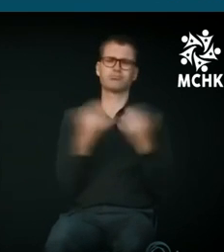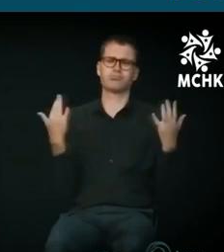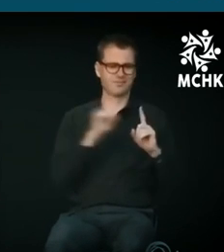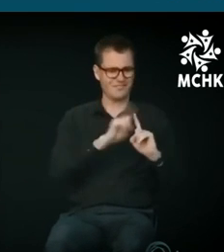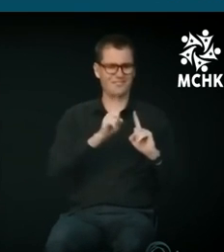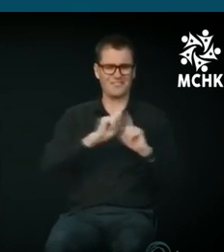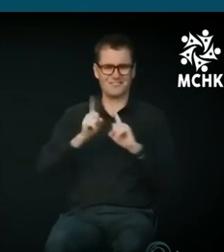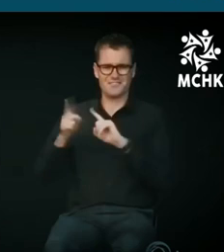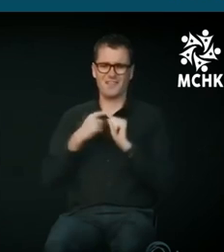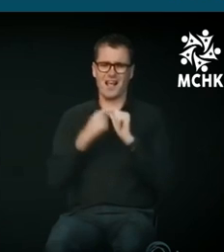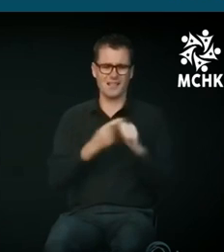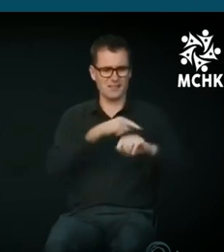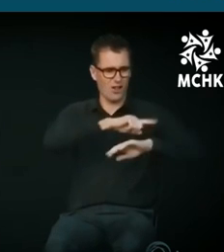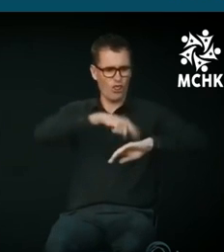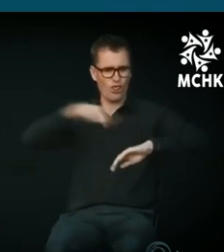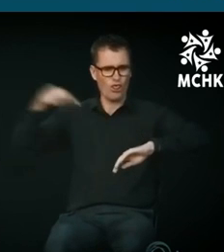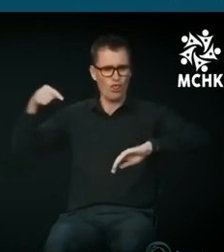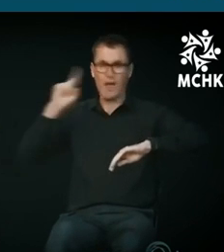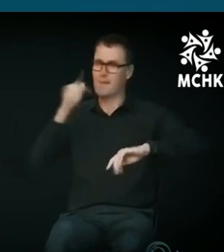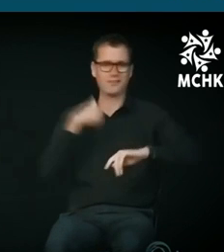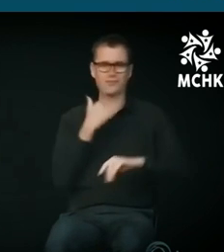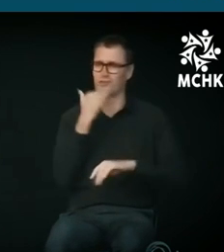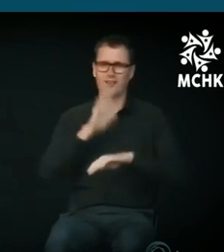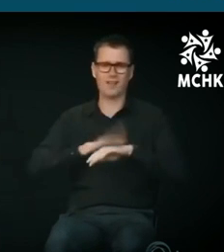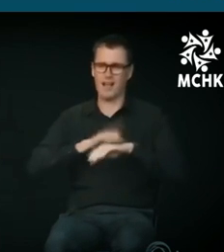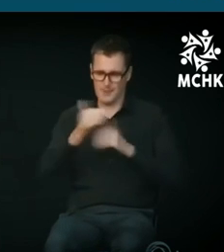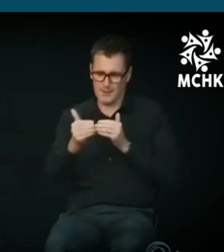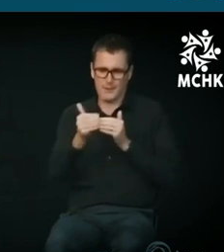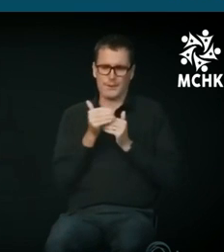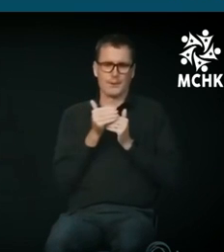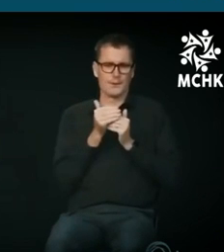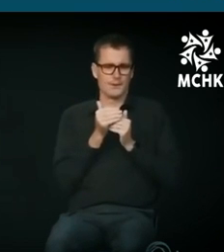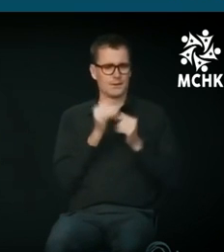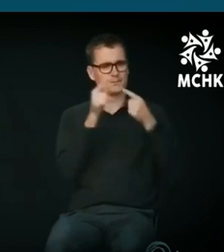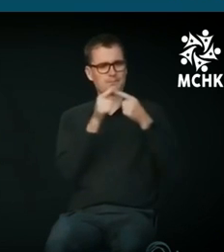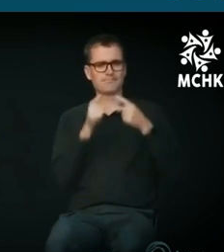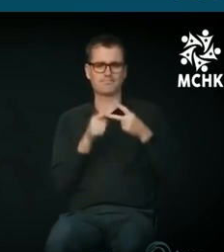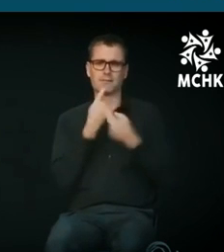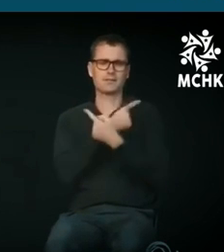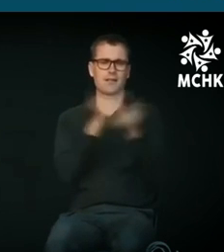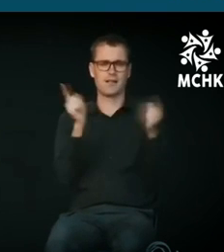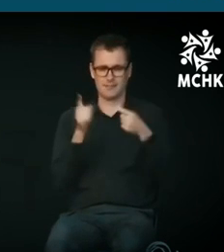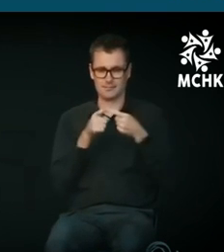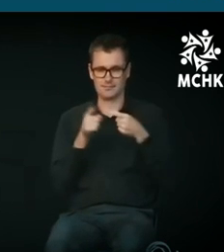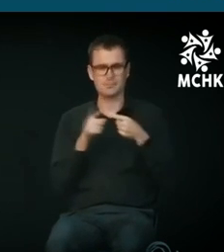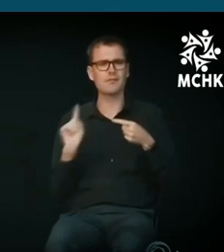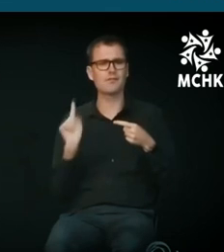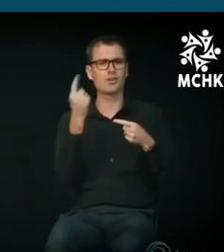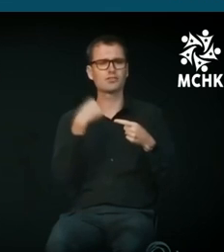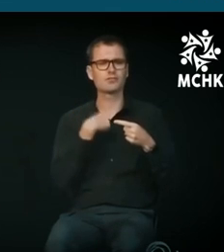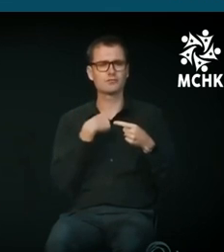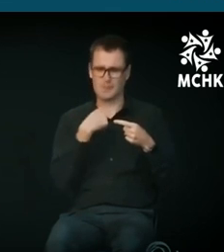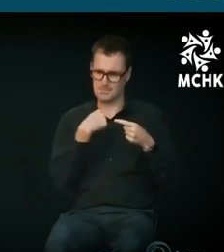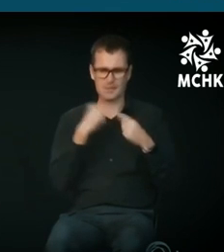because of the time, I'll give only a couple of points. The first point is, I